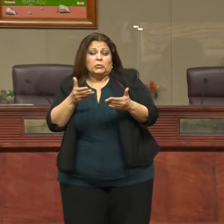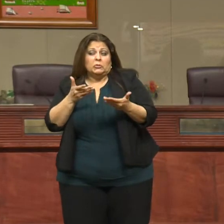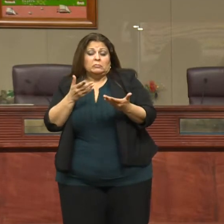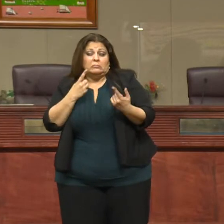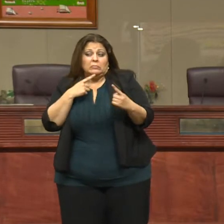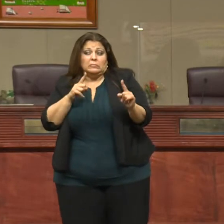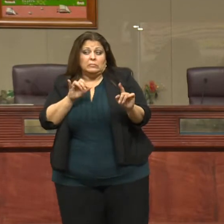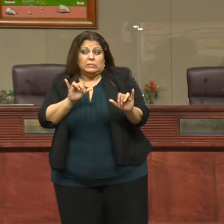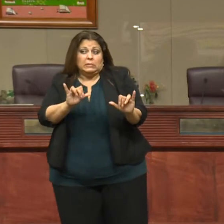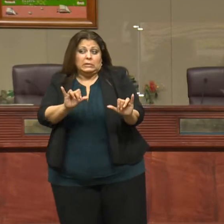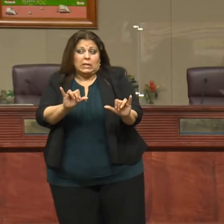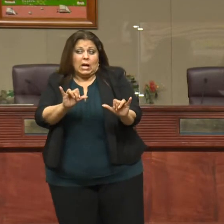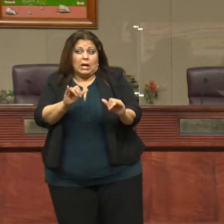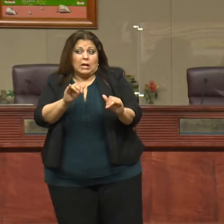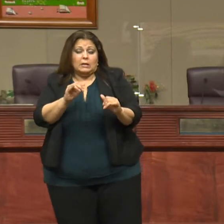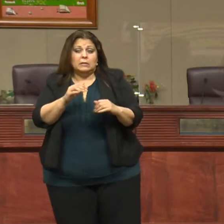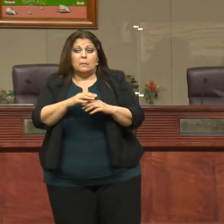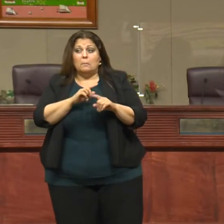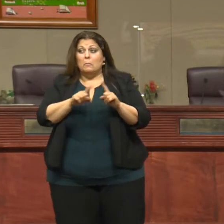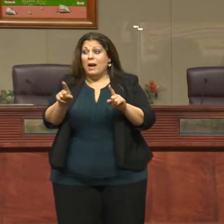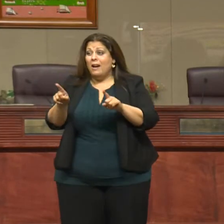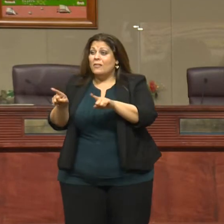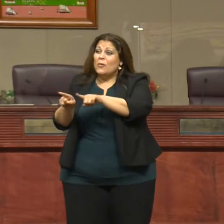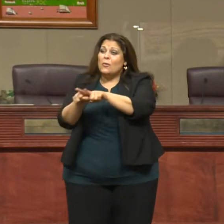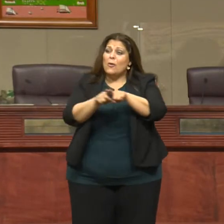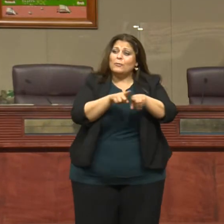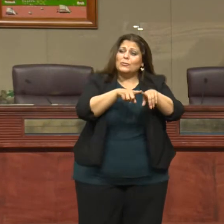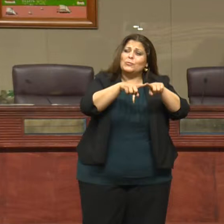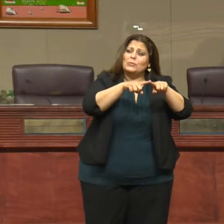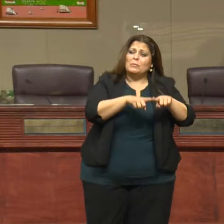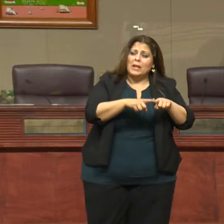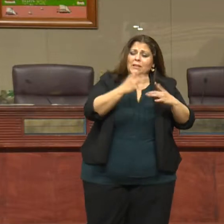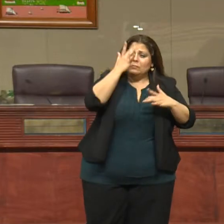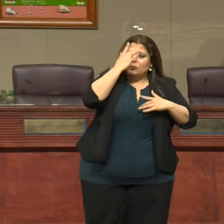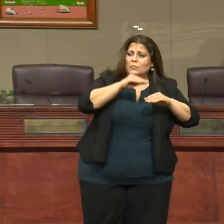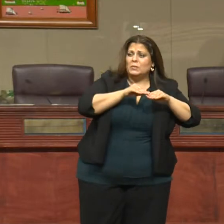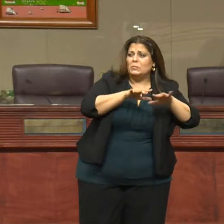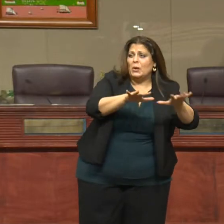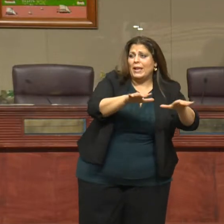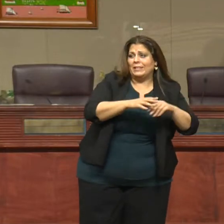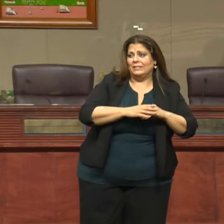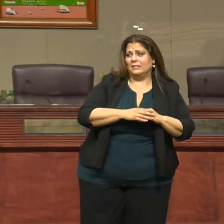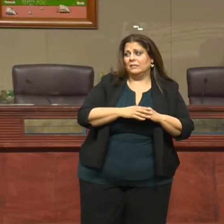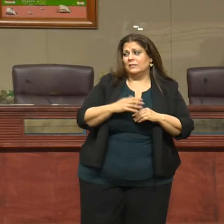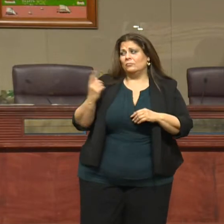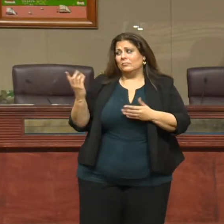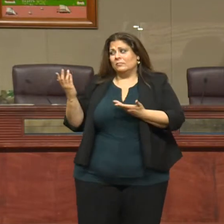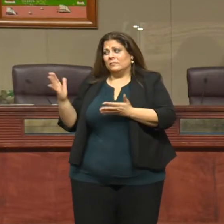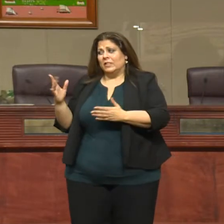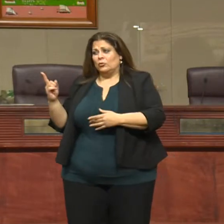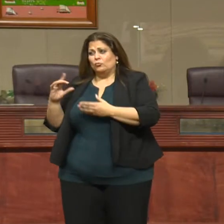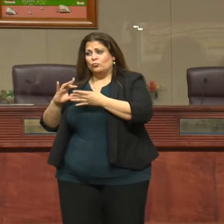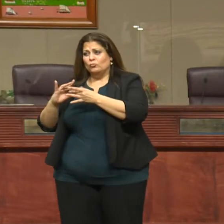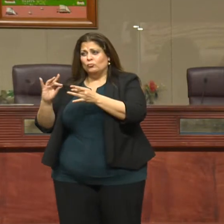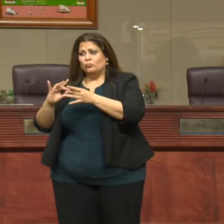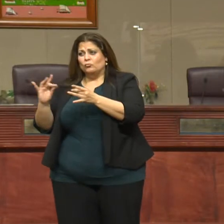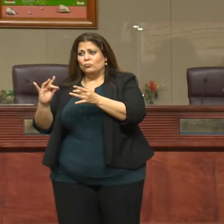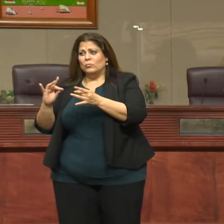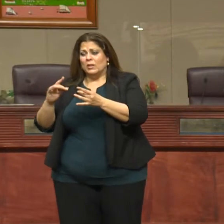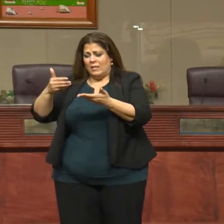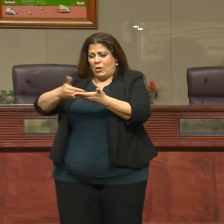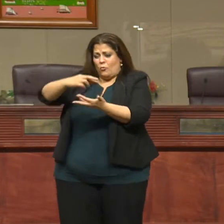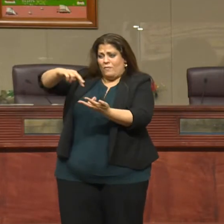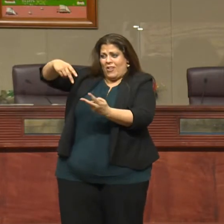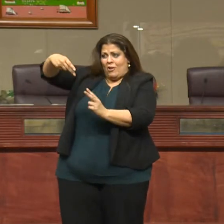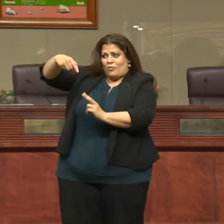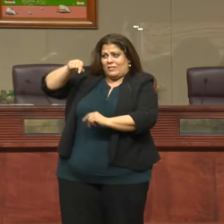contingent upon the spread of the virus within our community. You heard Ms. Chu talk about the variants,